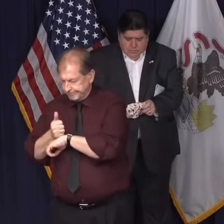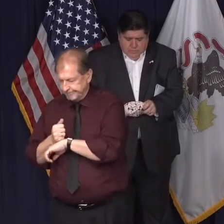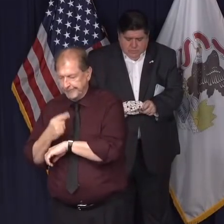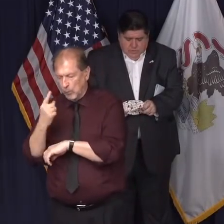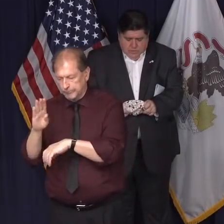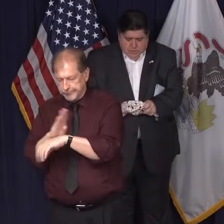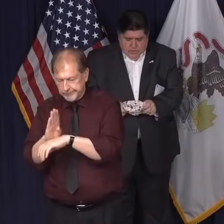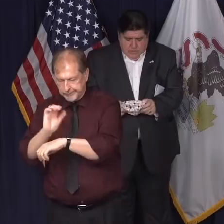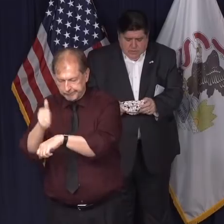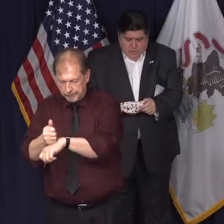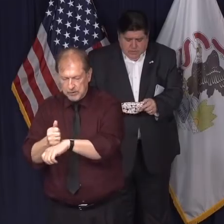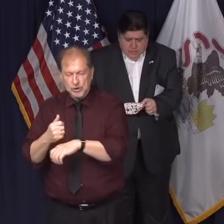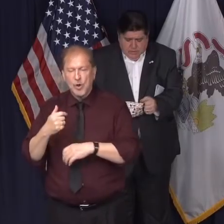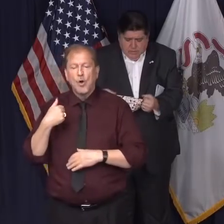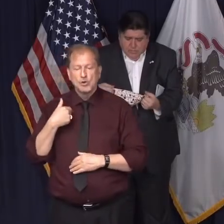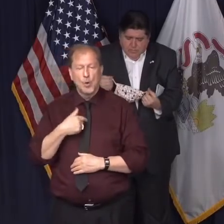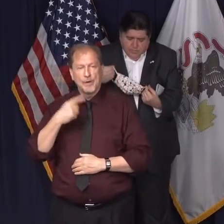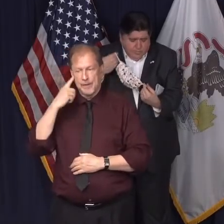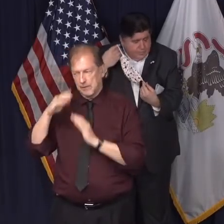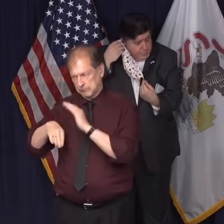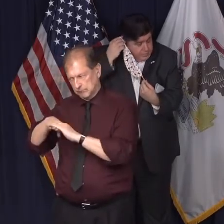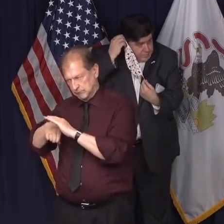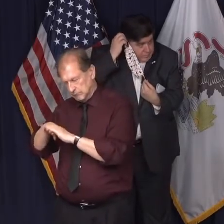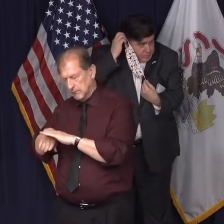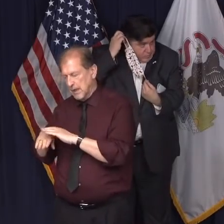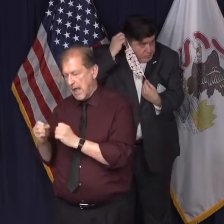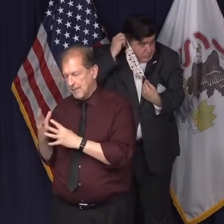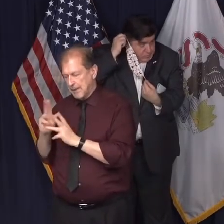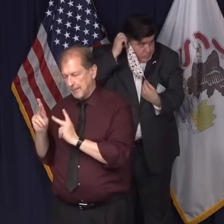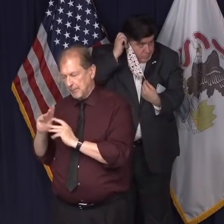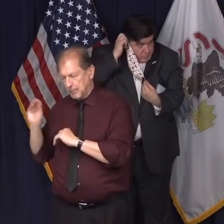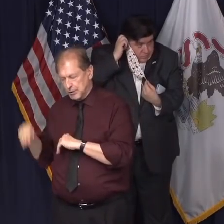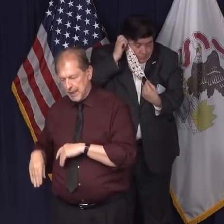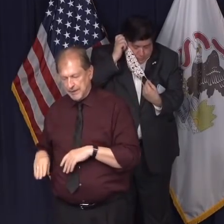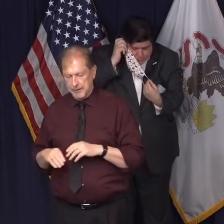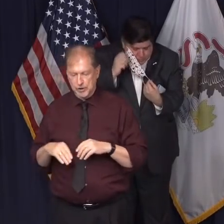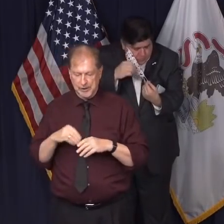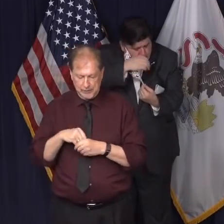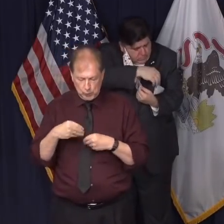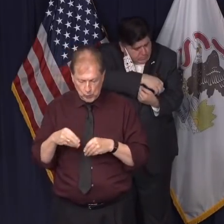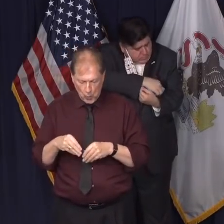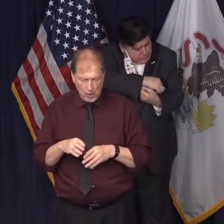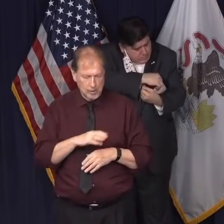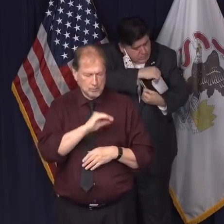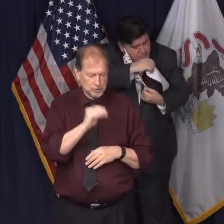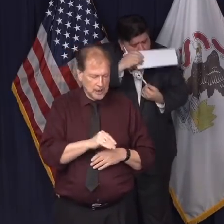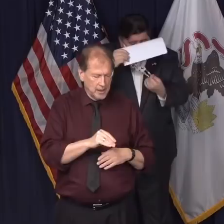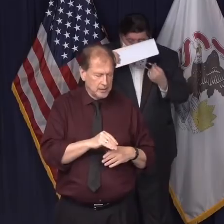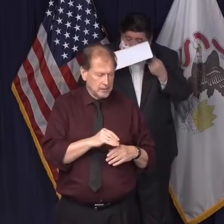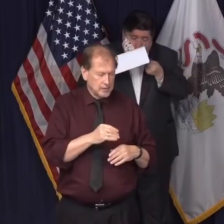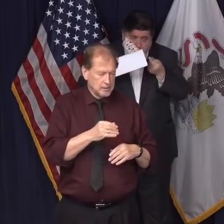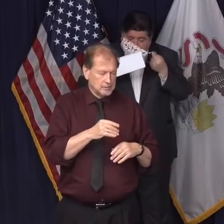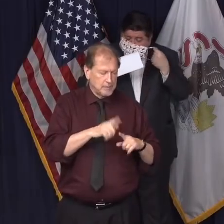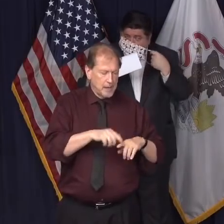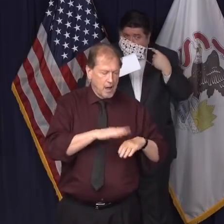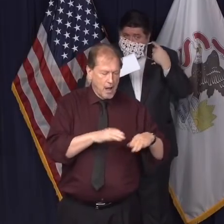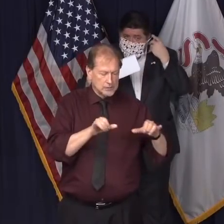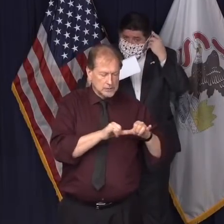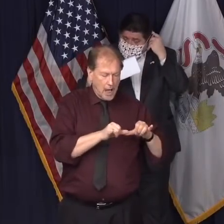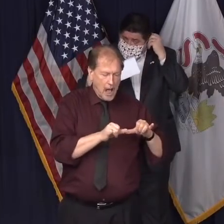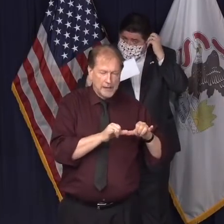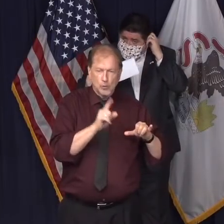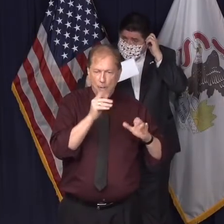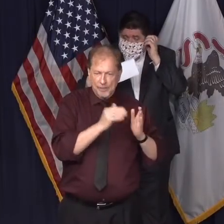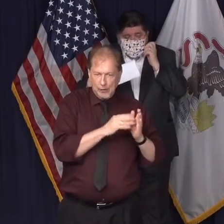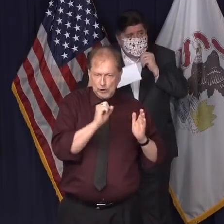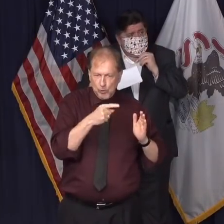of capacity, how many people could be in the store, how many people per 1,000 square feet. So those,